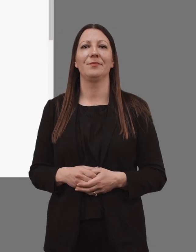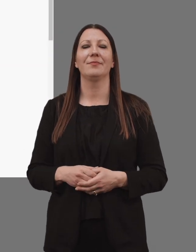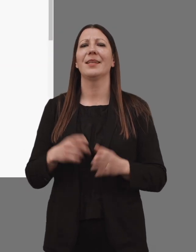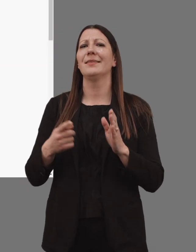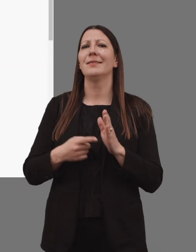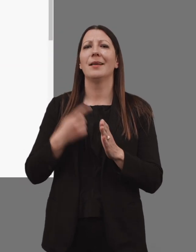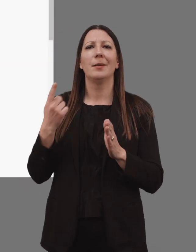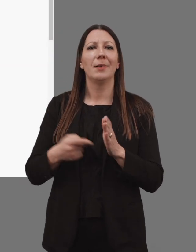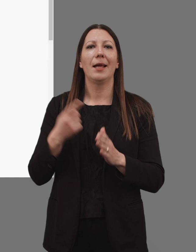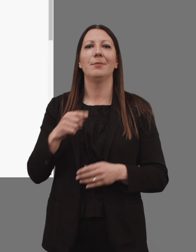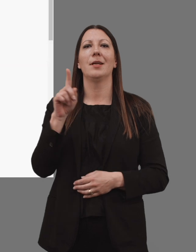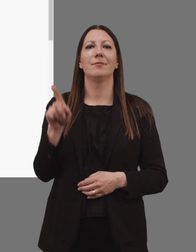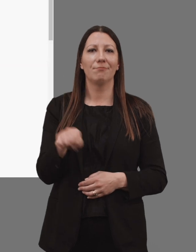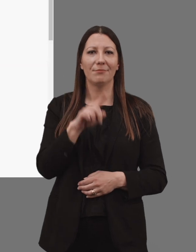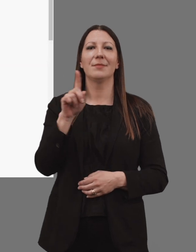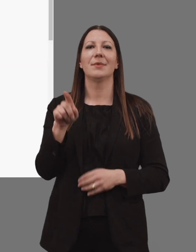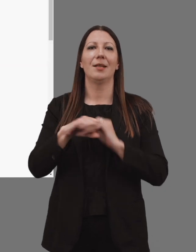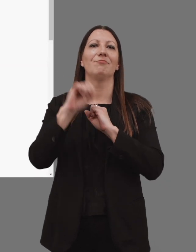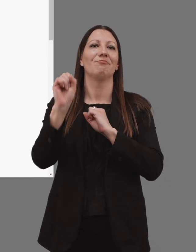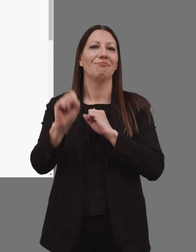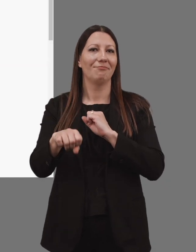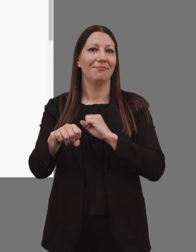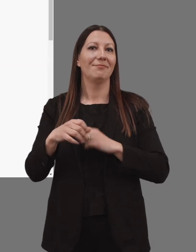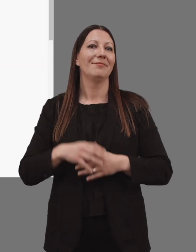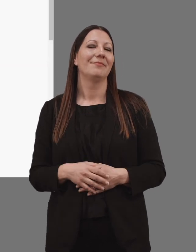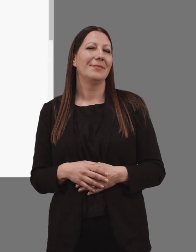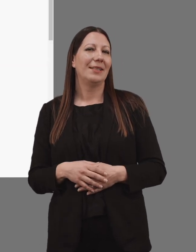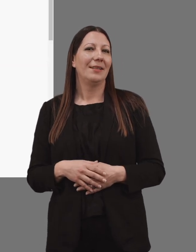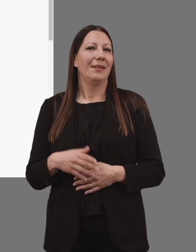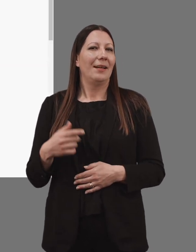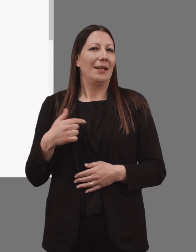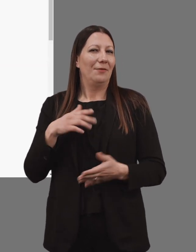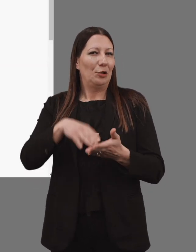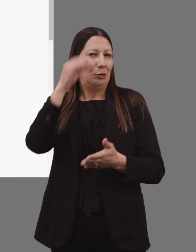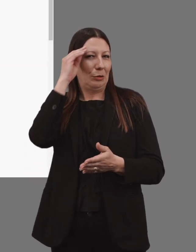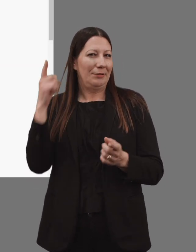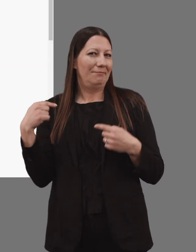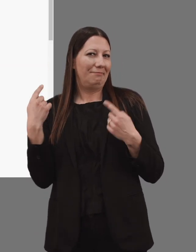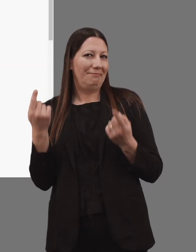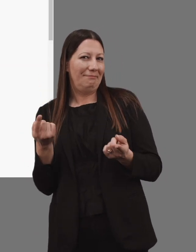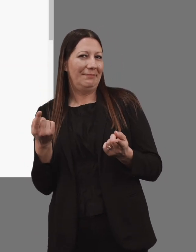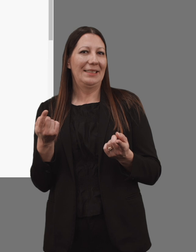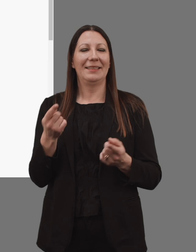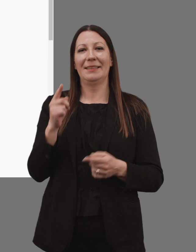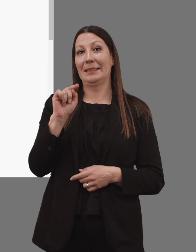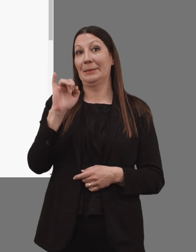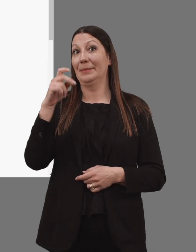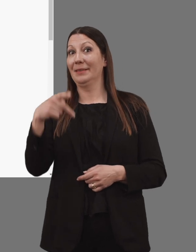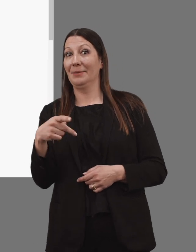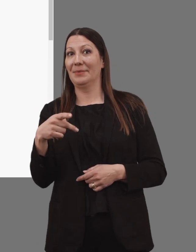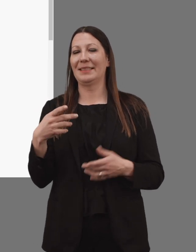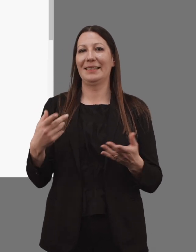will spin for a little while. I do find one of the tips and tricks, I guess, that I've learned is if